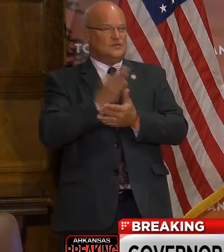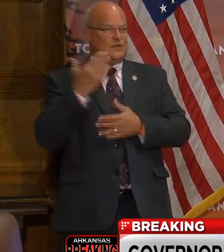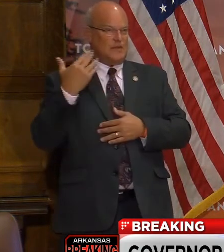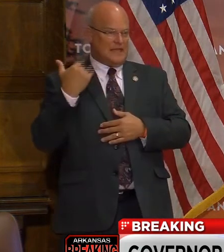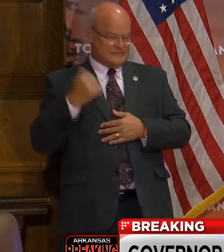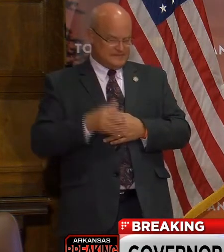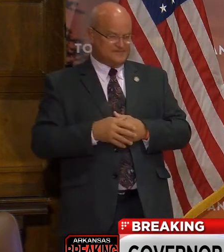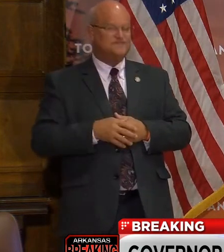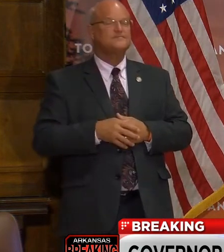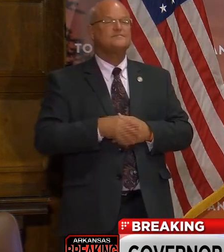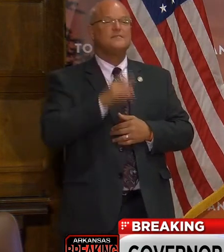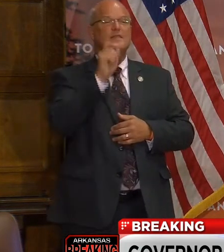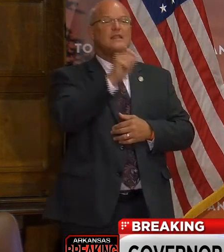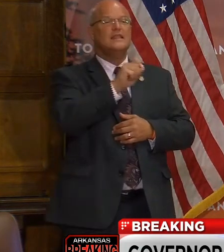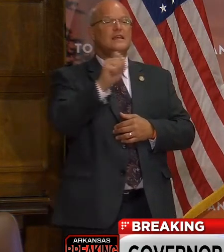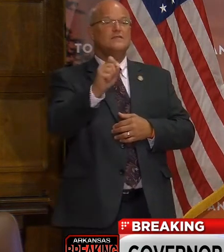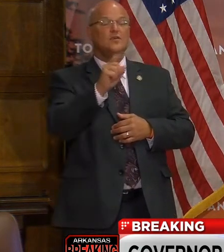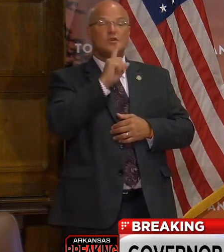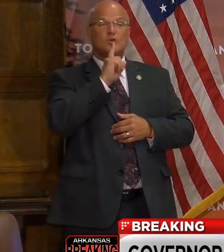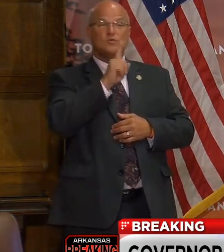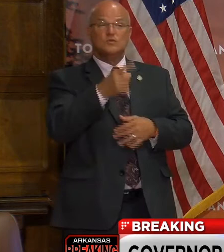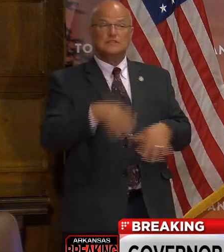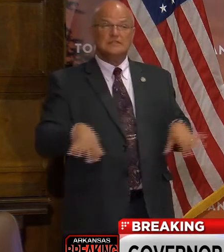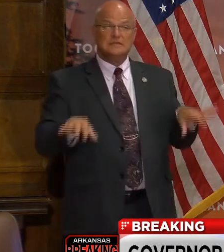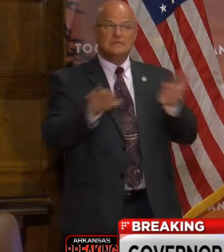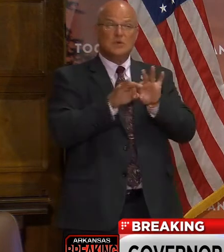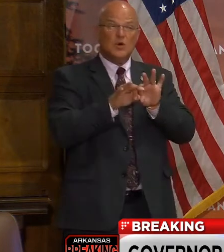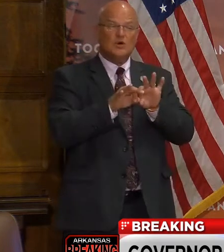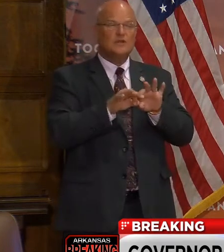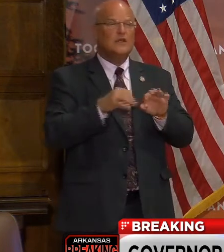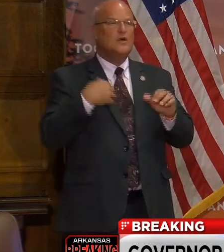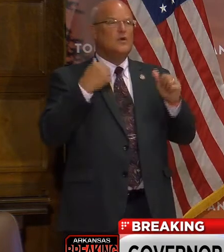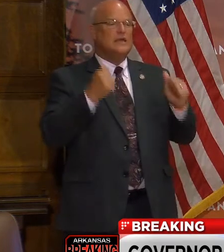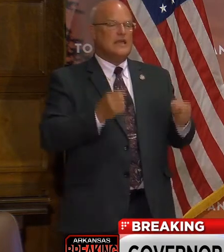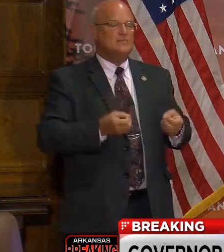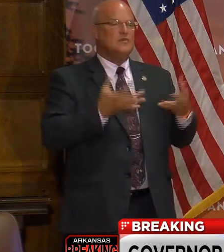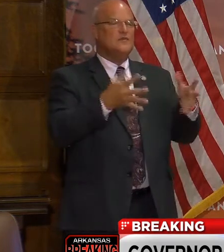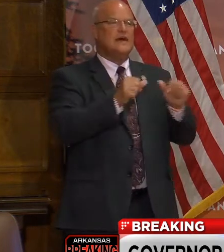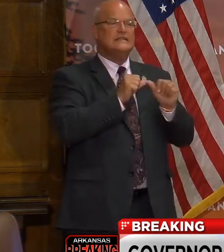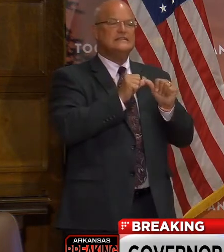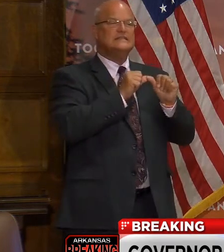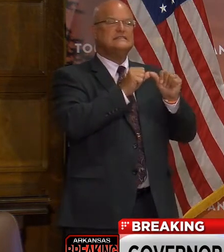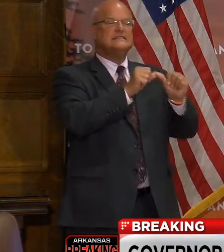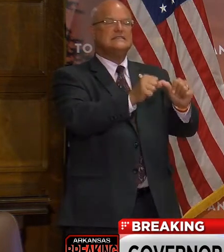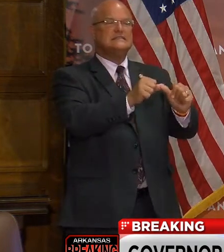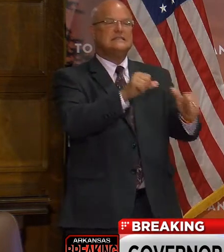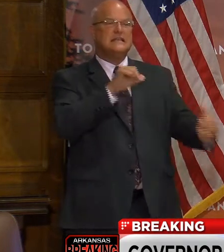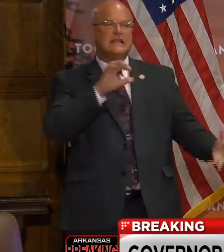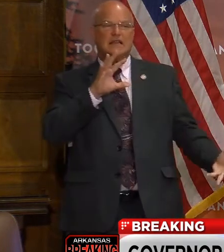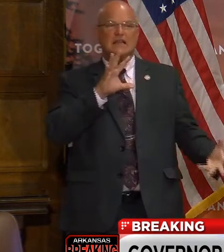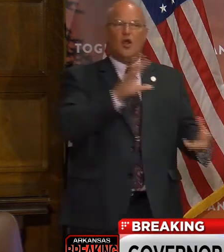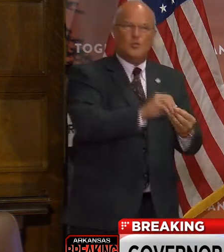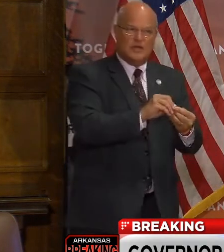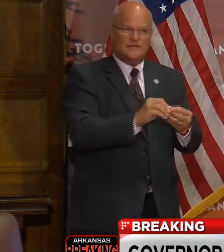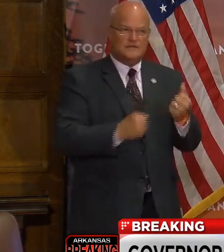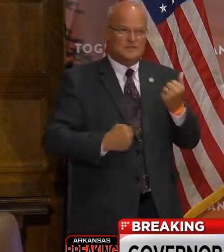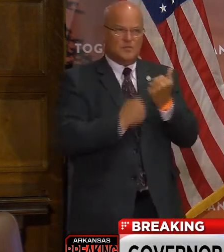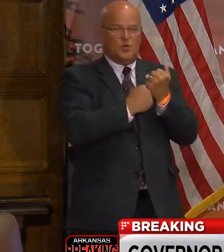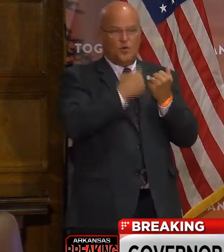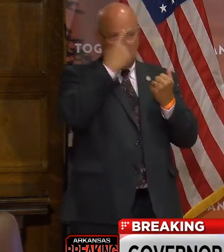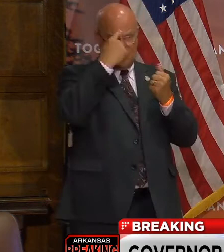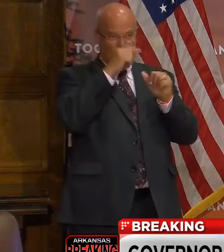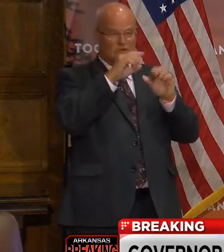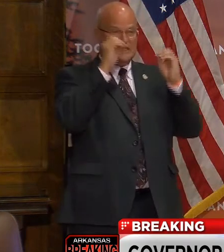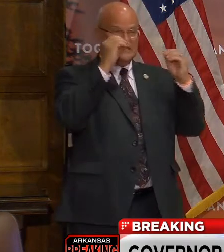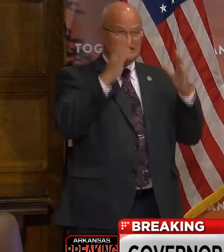past. Therefore, it's really important that we're able to provide consistent and comprehensive supports to teachers and